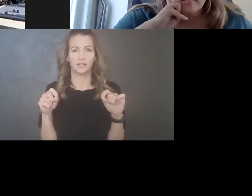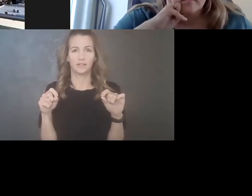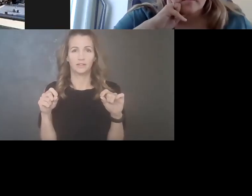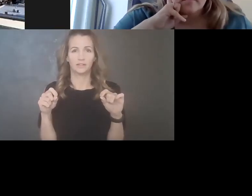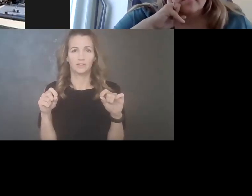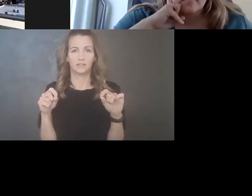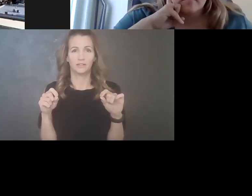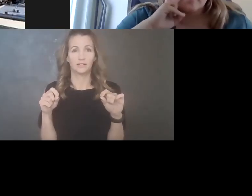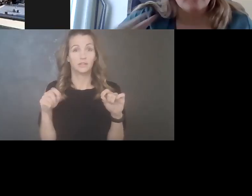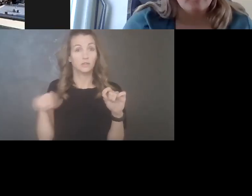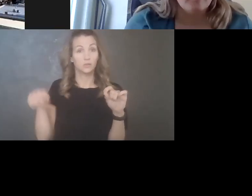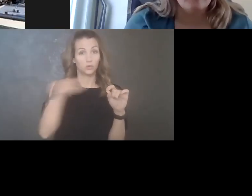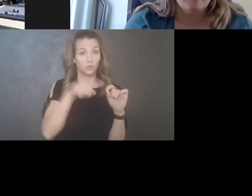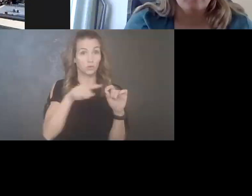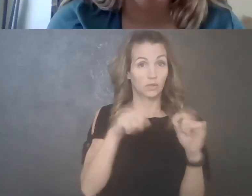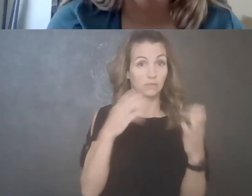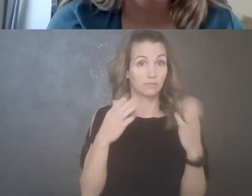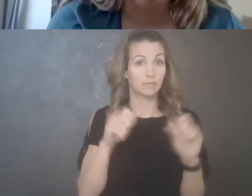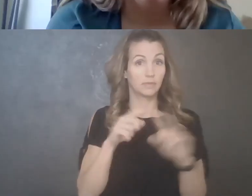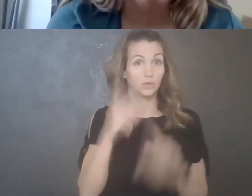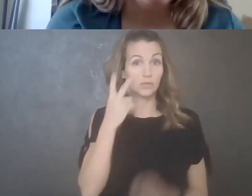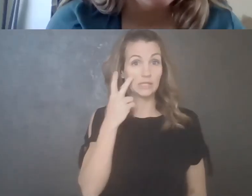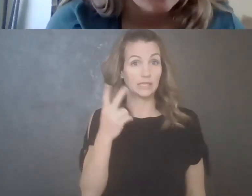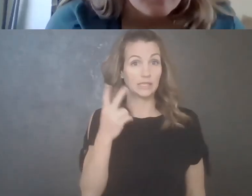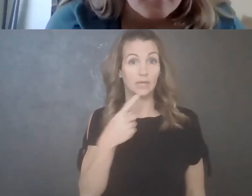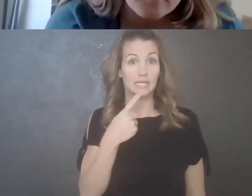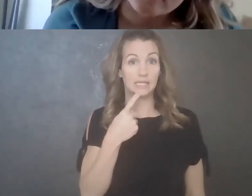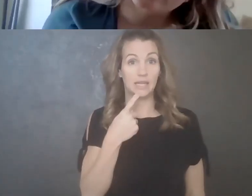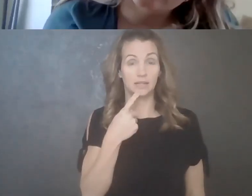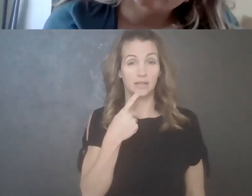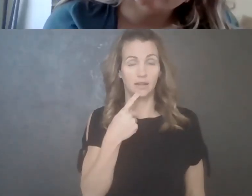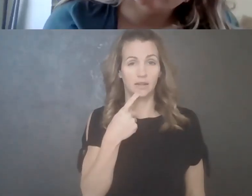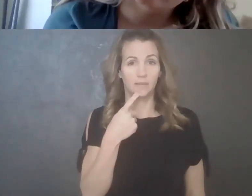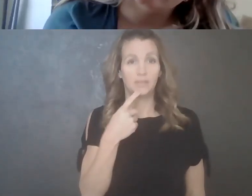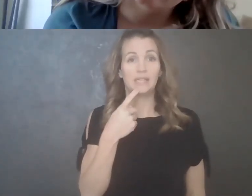Now, you guys might be able to see what it says here. It says dream.